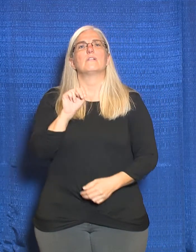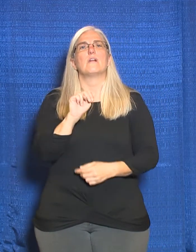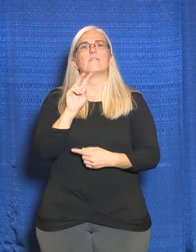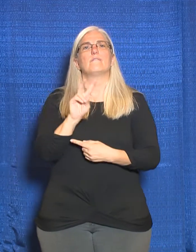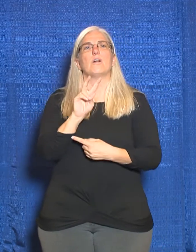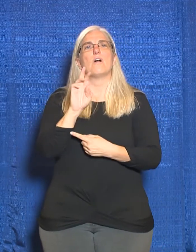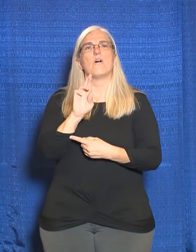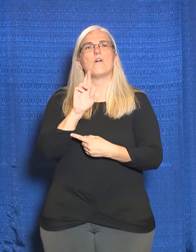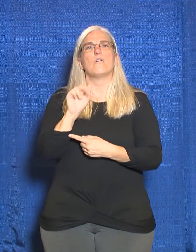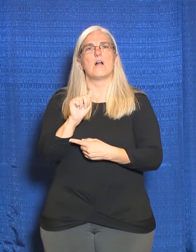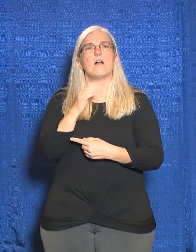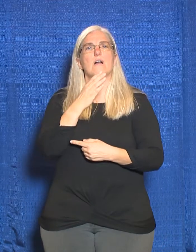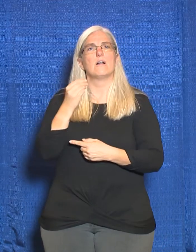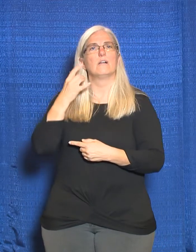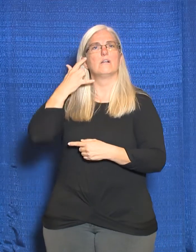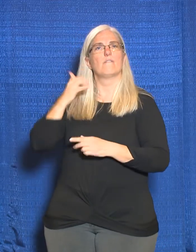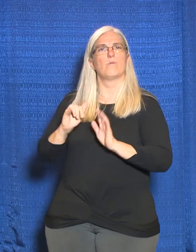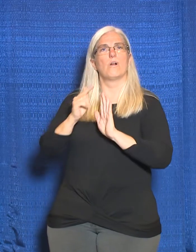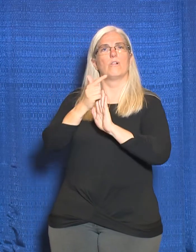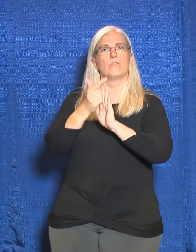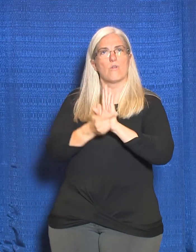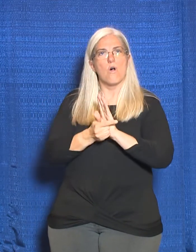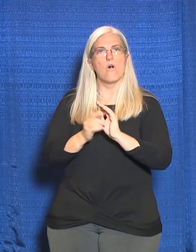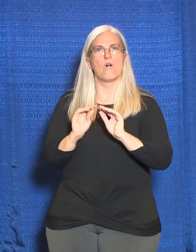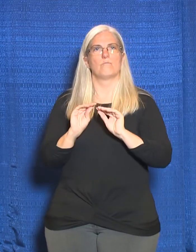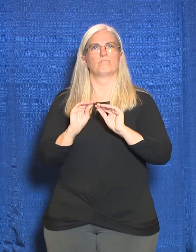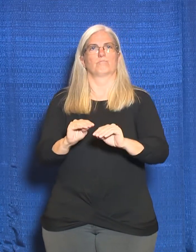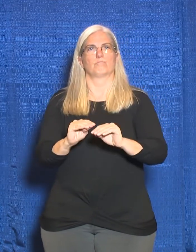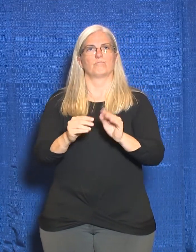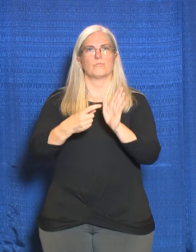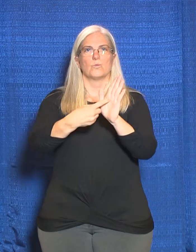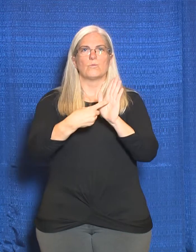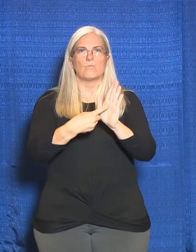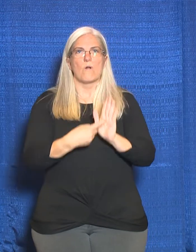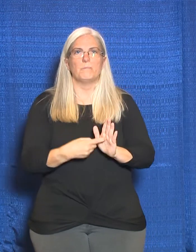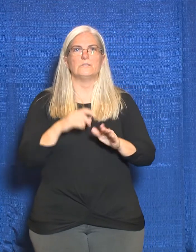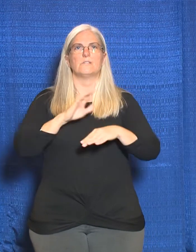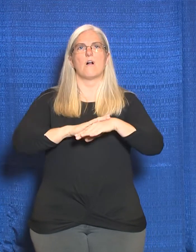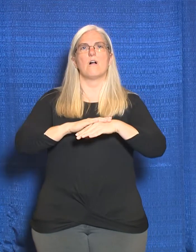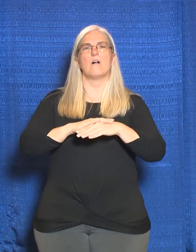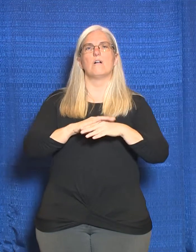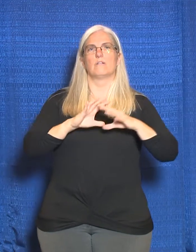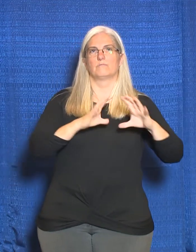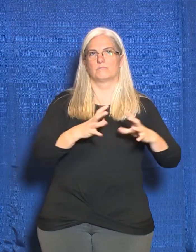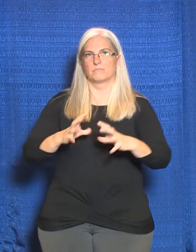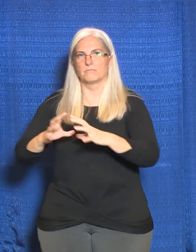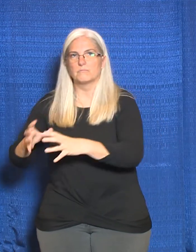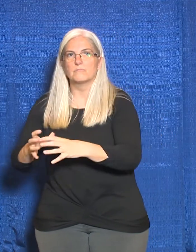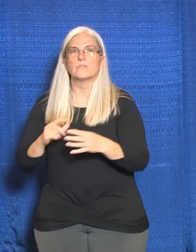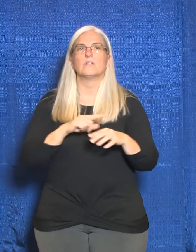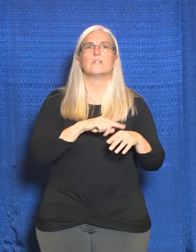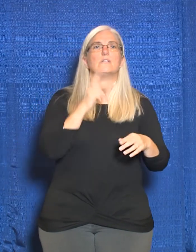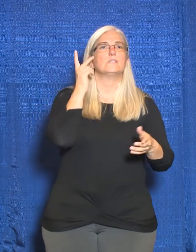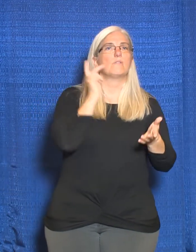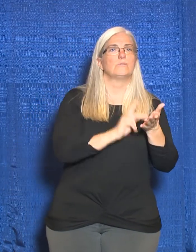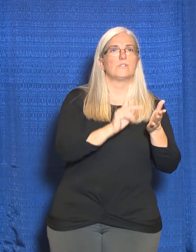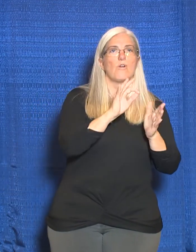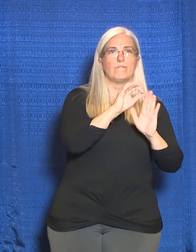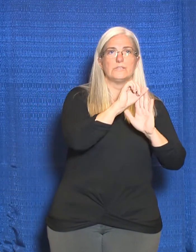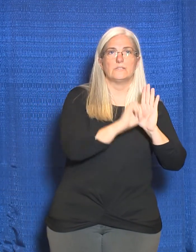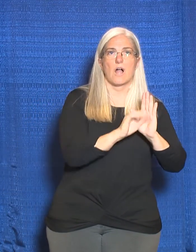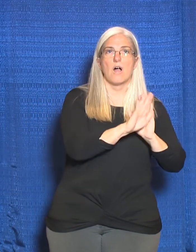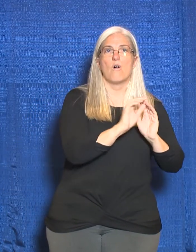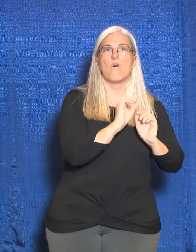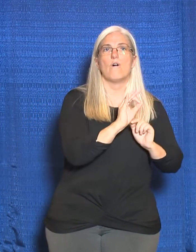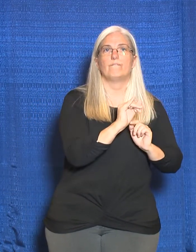The NVRA and California law place requirements on the Secretary of State's office, SOS, county elections officials,